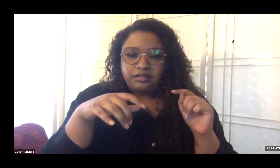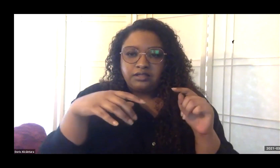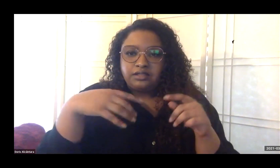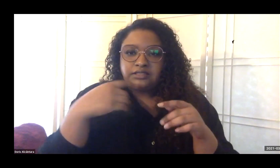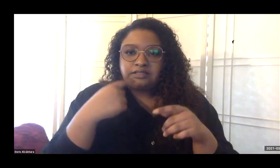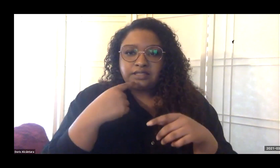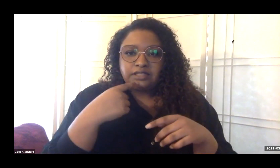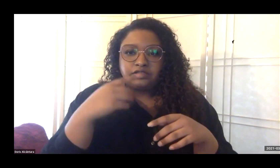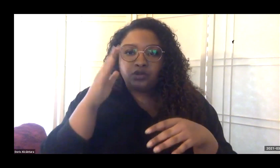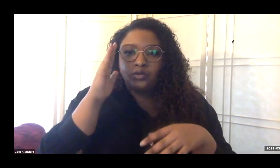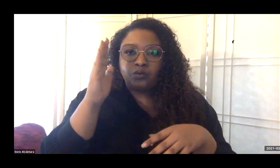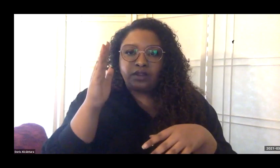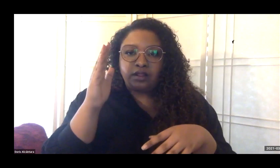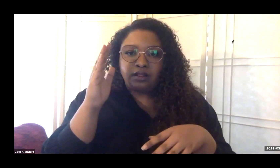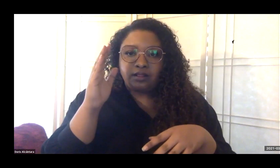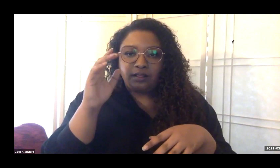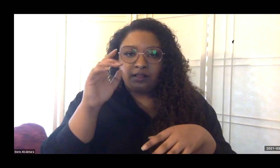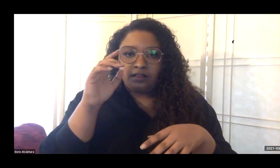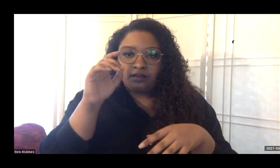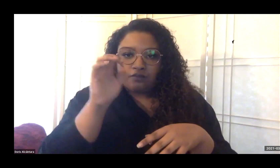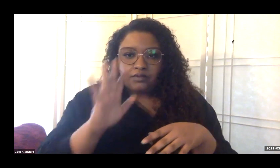So do you want to answer that?